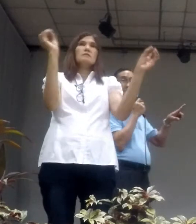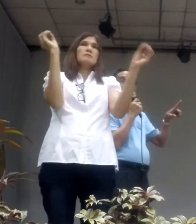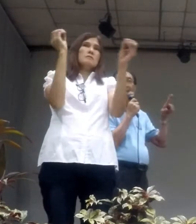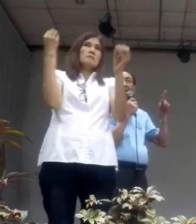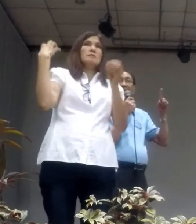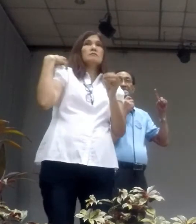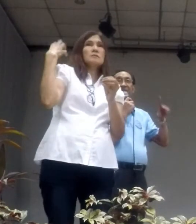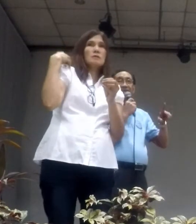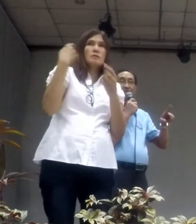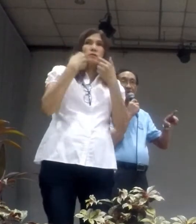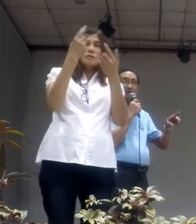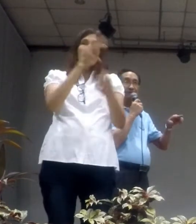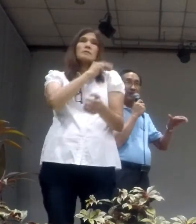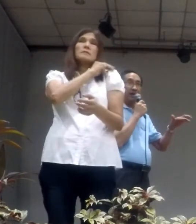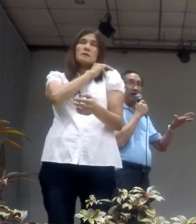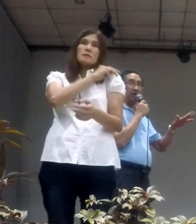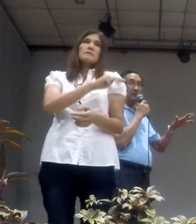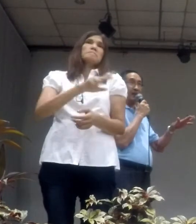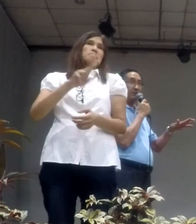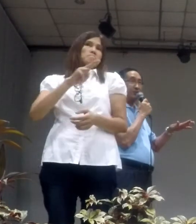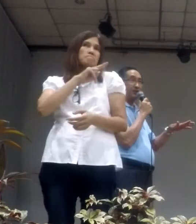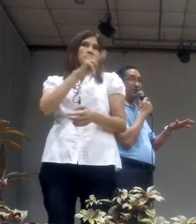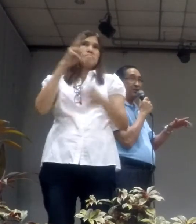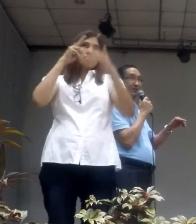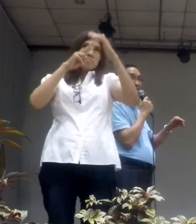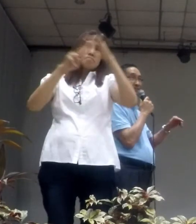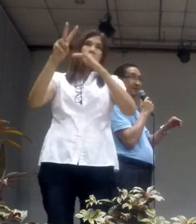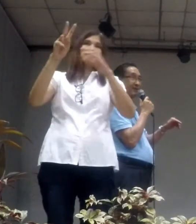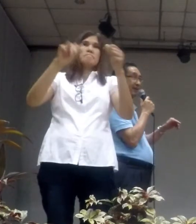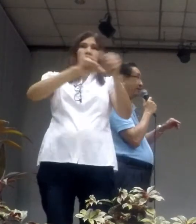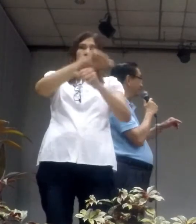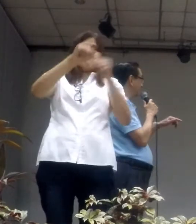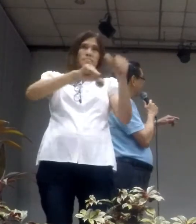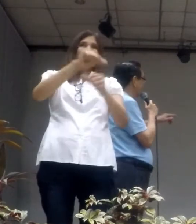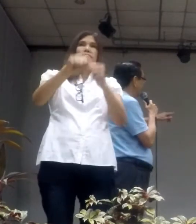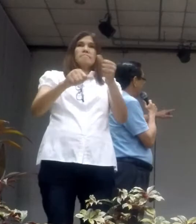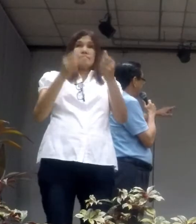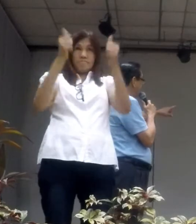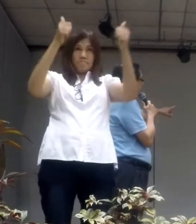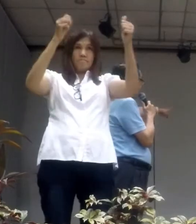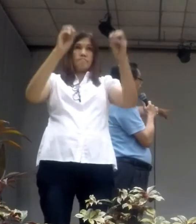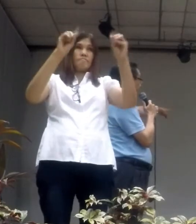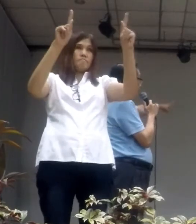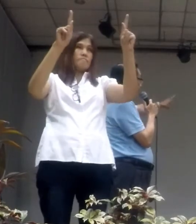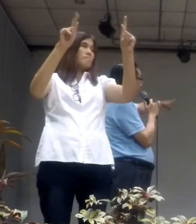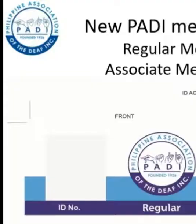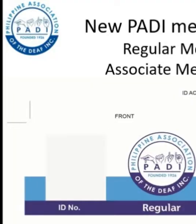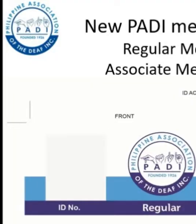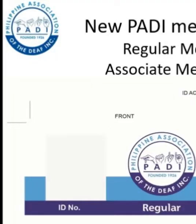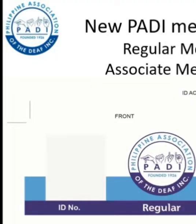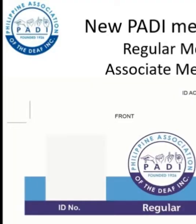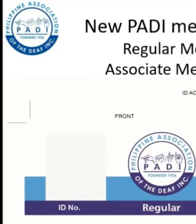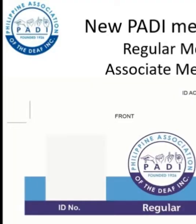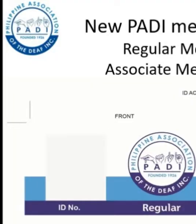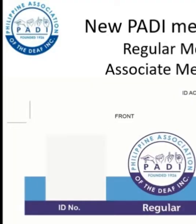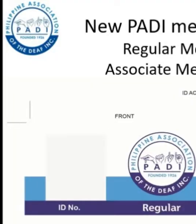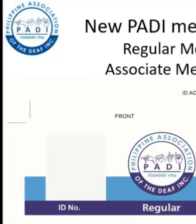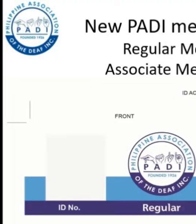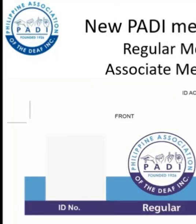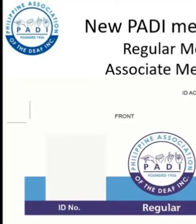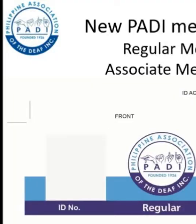mission and vision of the association. Okay? Now we are going